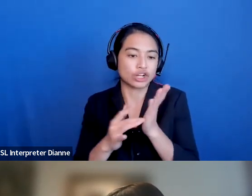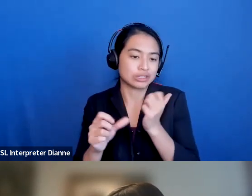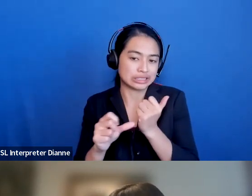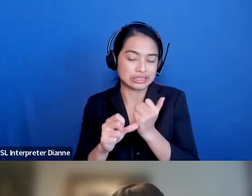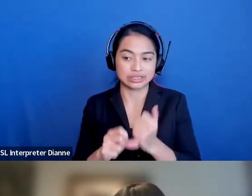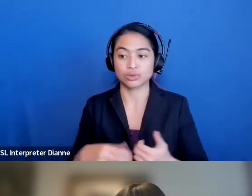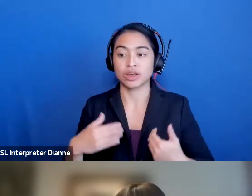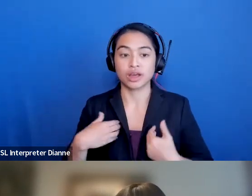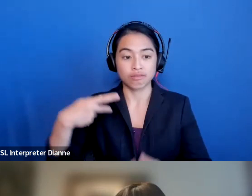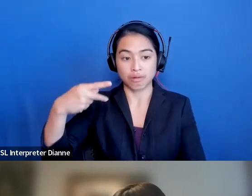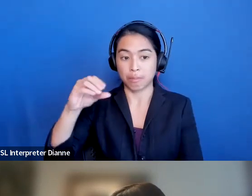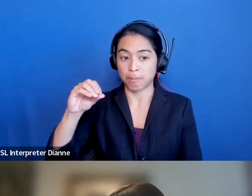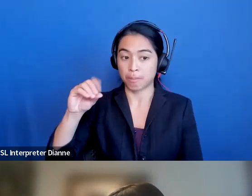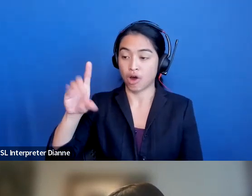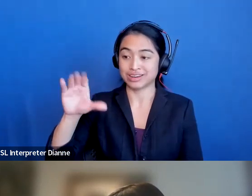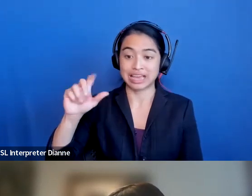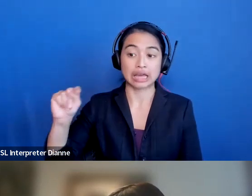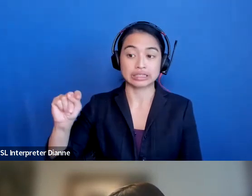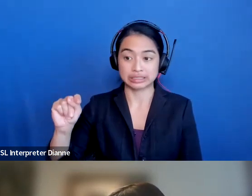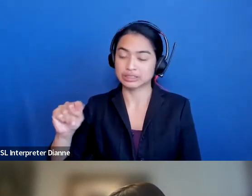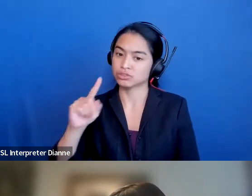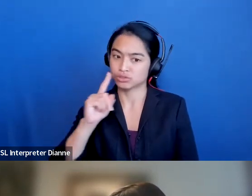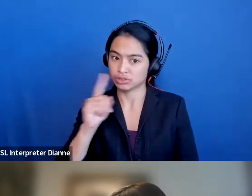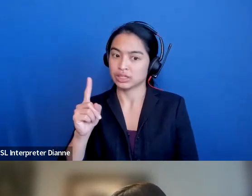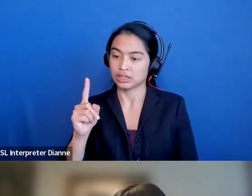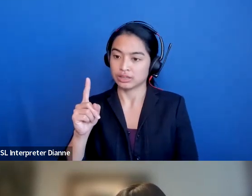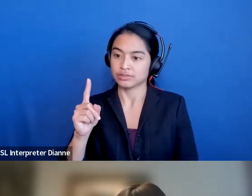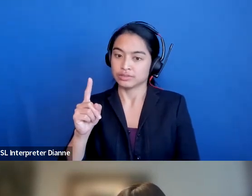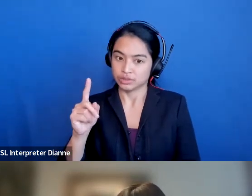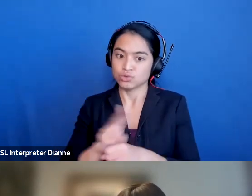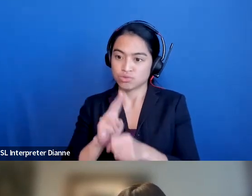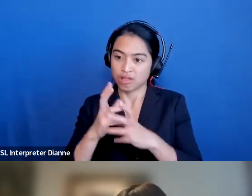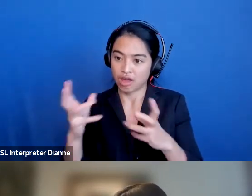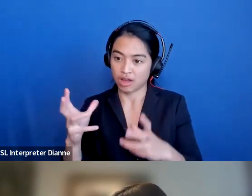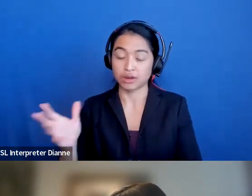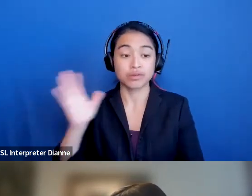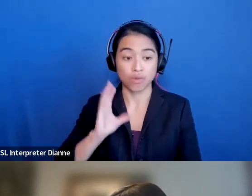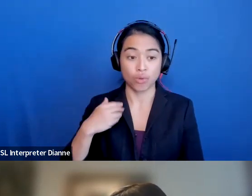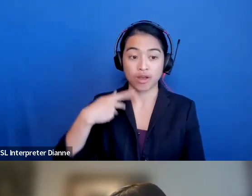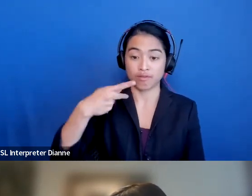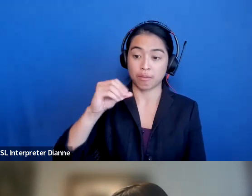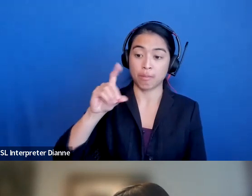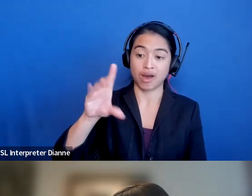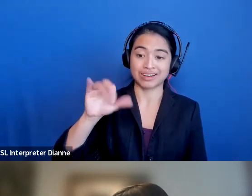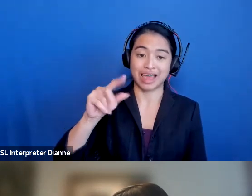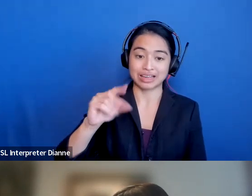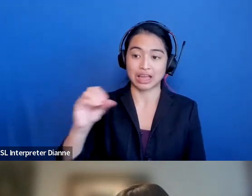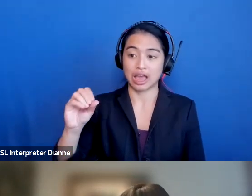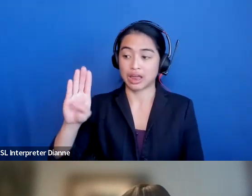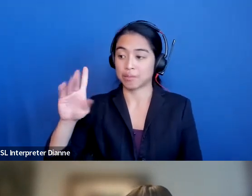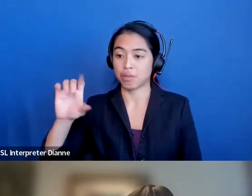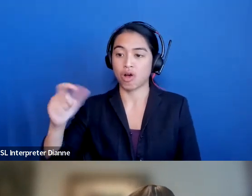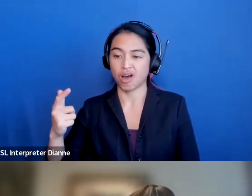have podcasts, which is a heavy hitter for us. We formerly had podcasts and blogs. Now, blogs were just kind of like a